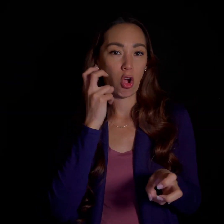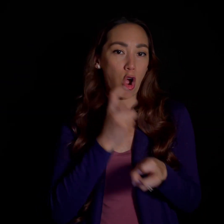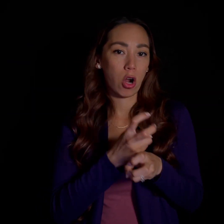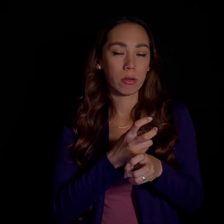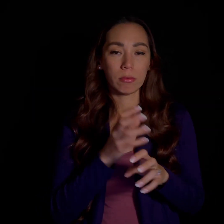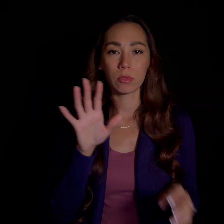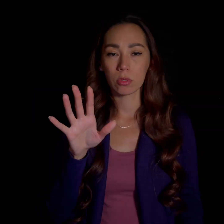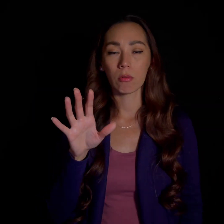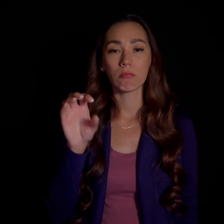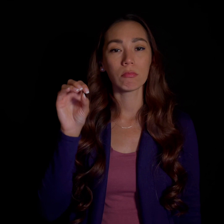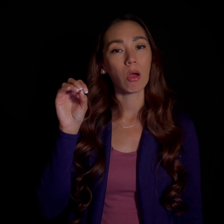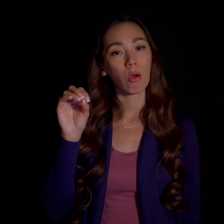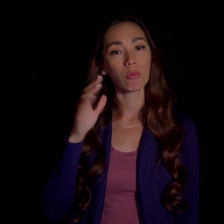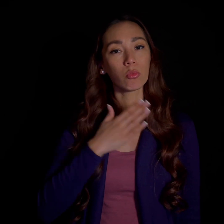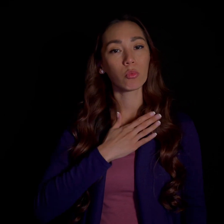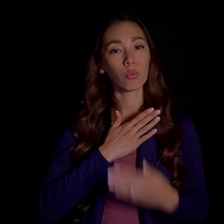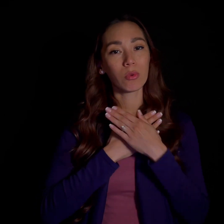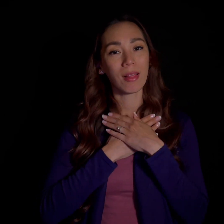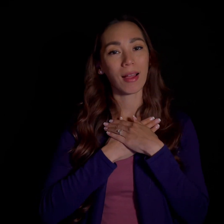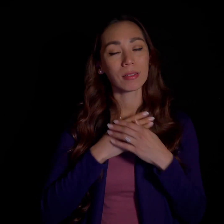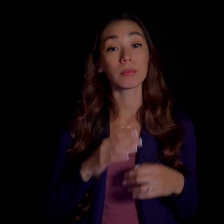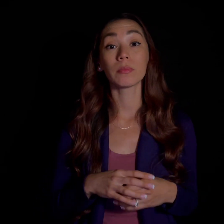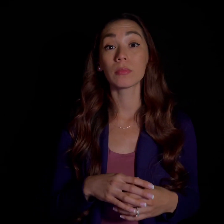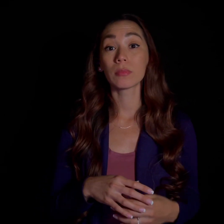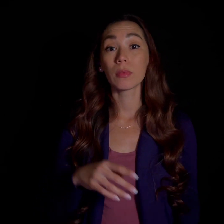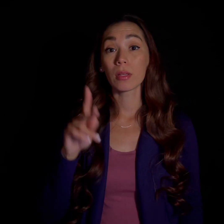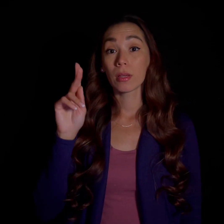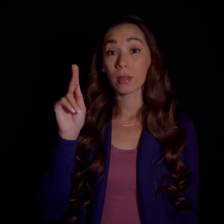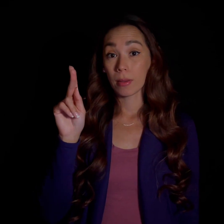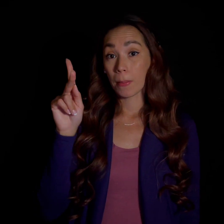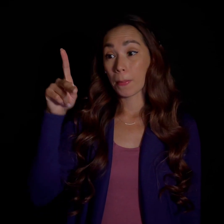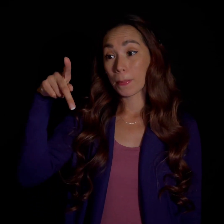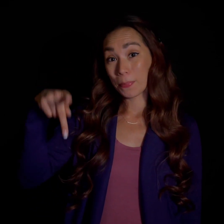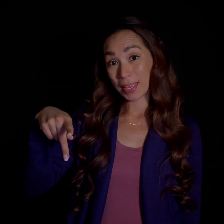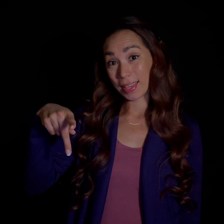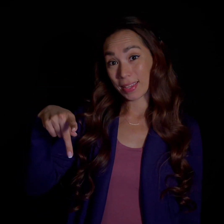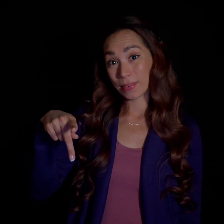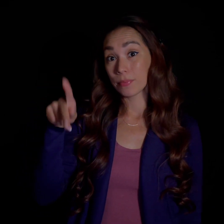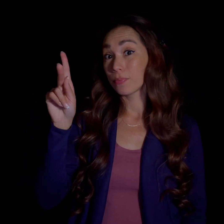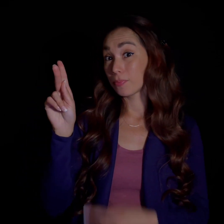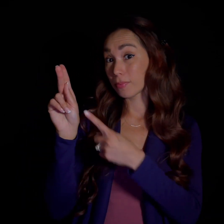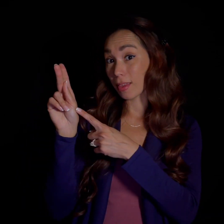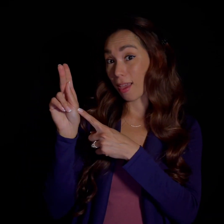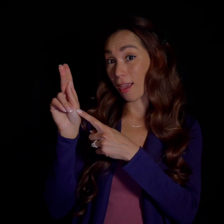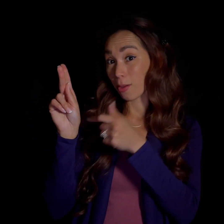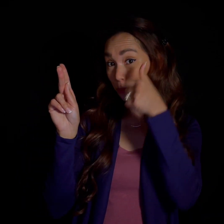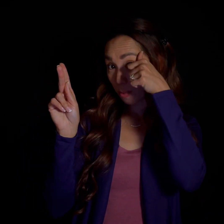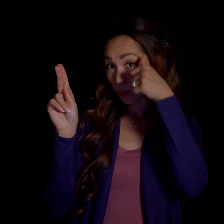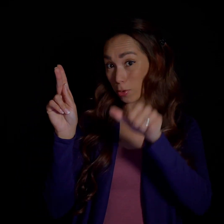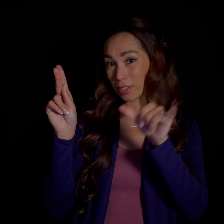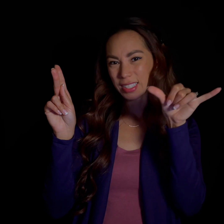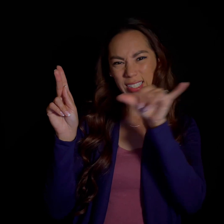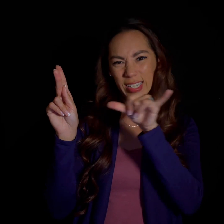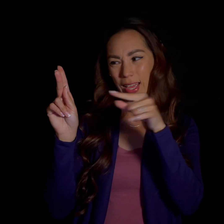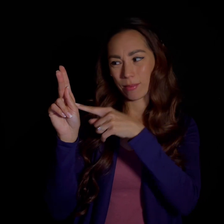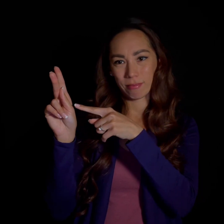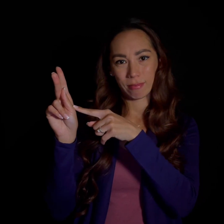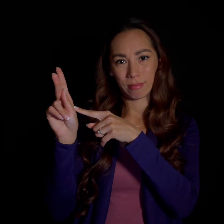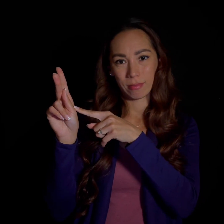too stiff and incorrect. Moving on to P. Now, we are familiar with K. You're